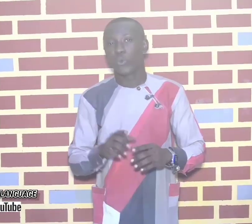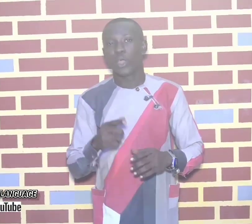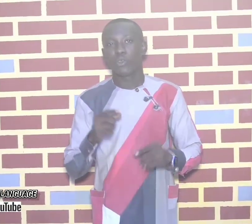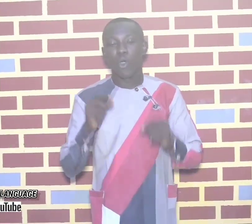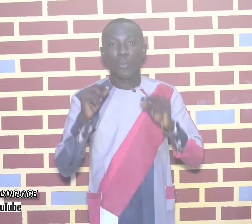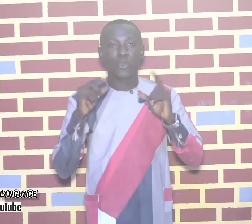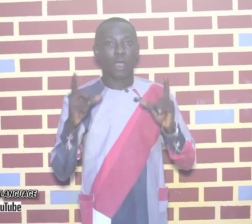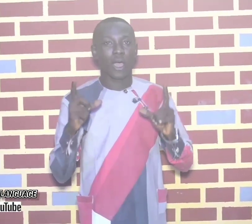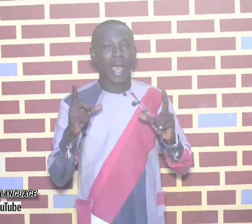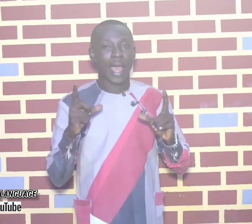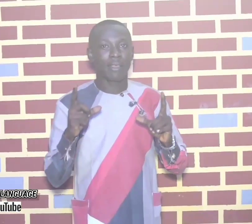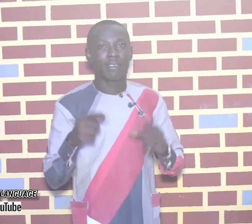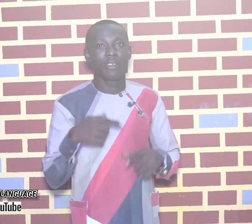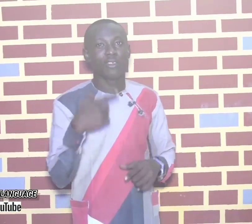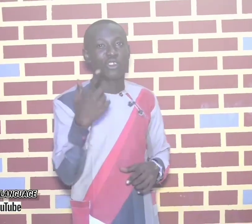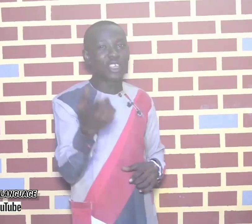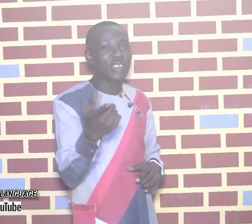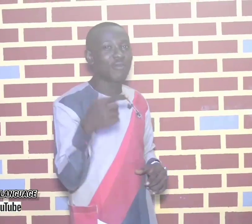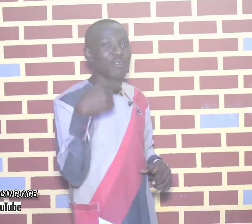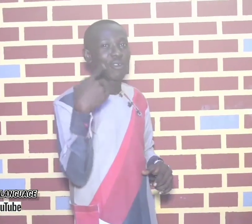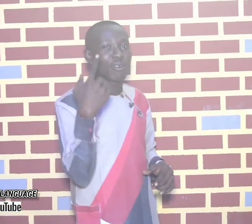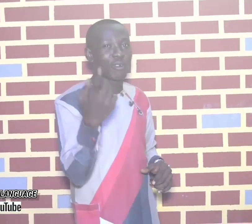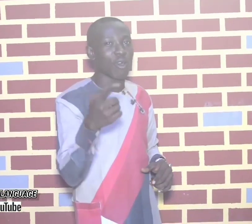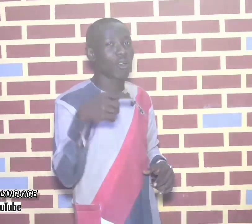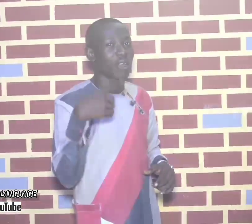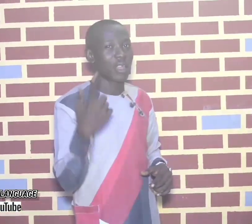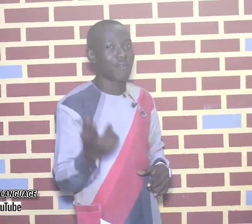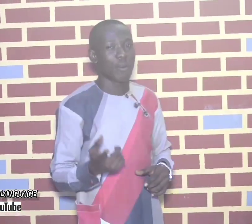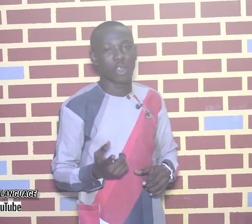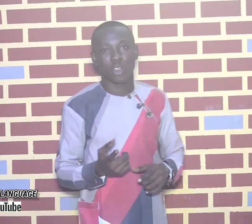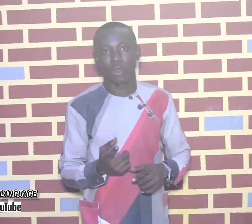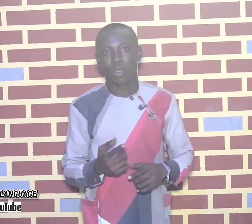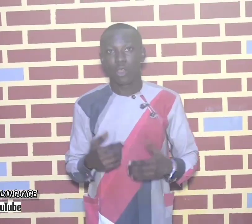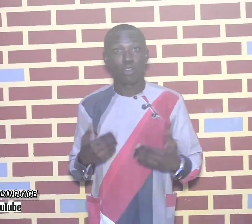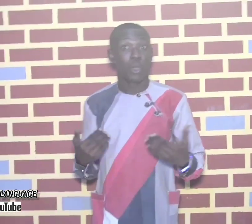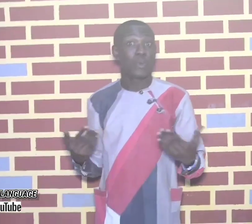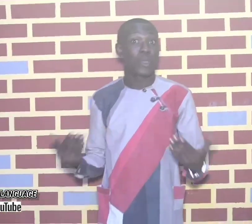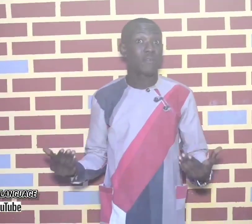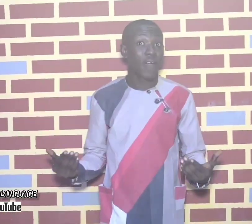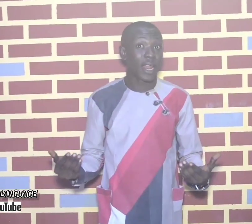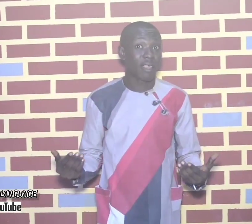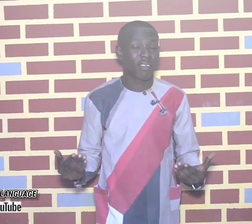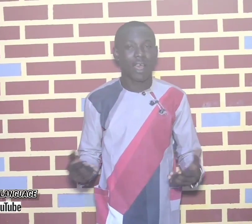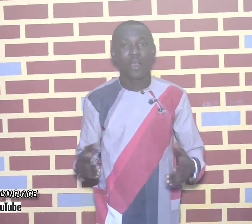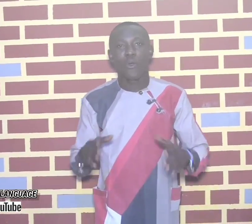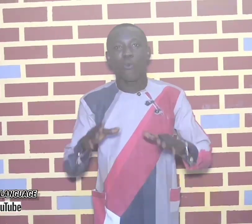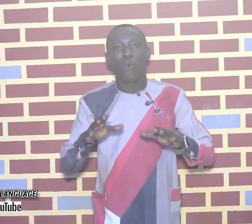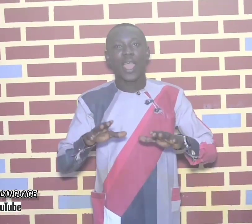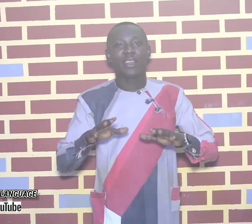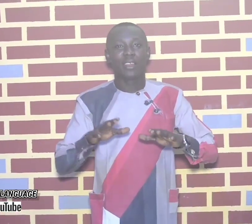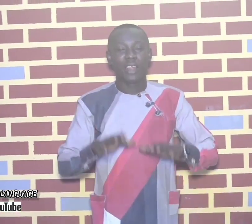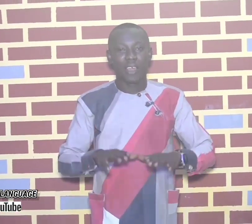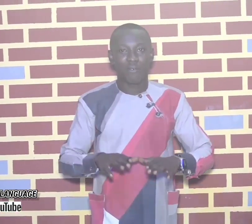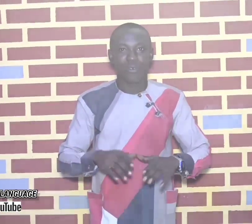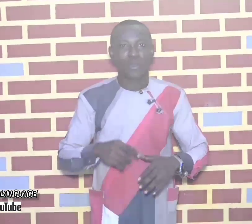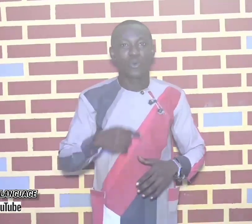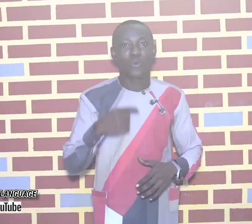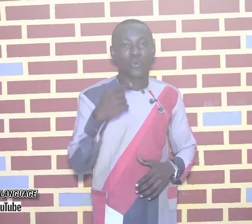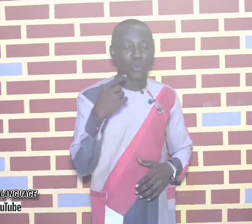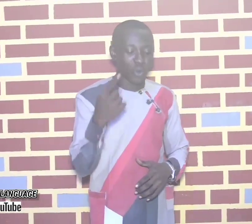when you open your eyes, you give wrong information. You may be waiting for an answer why the deaf will not